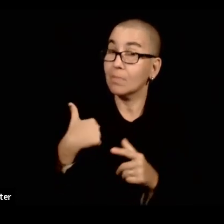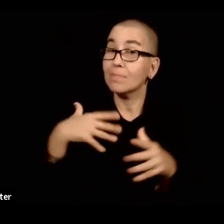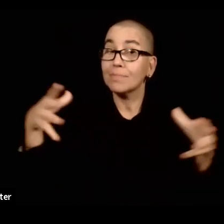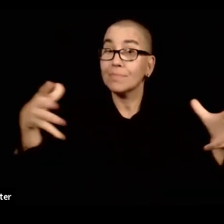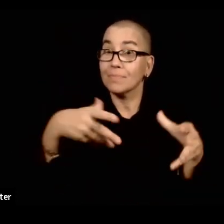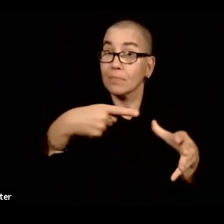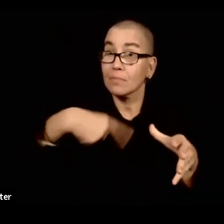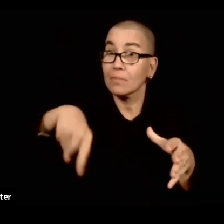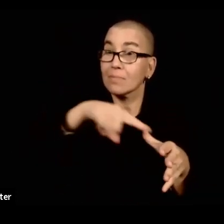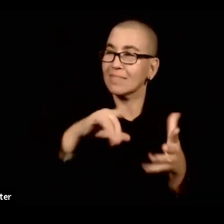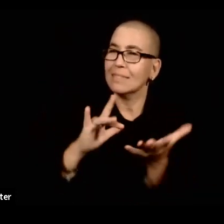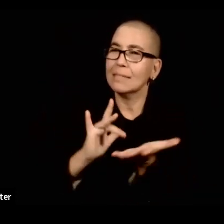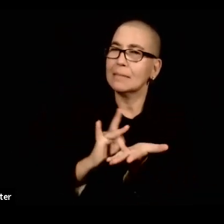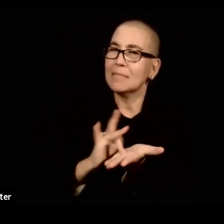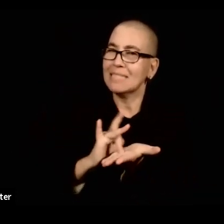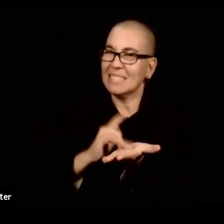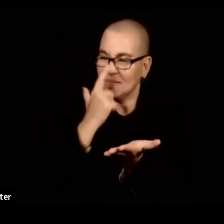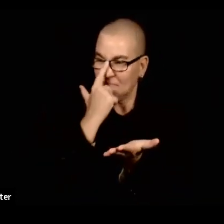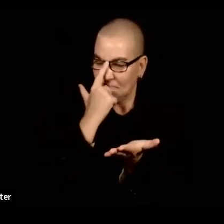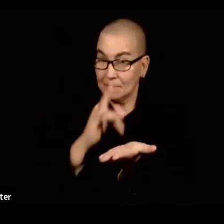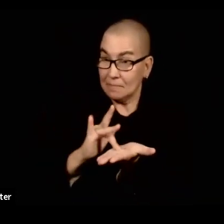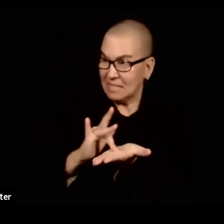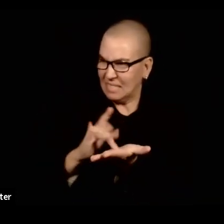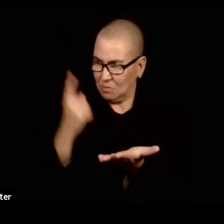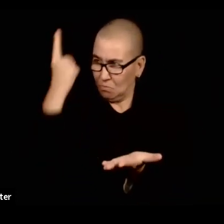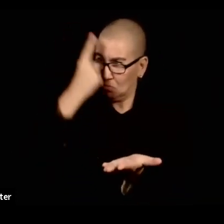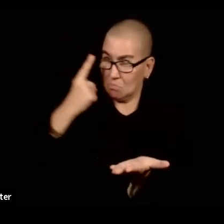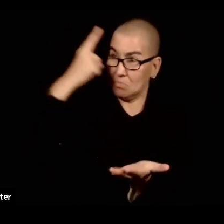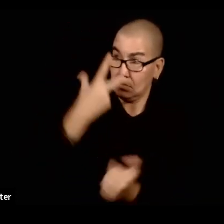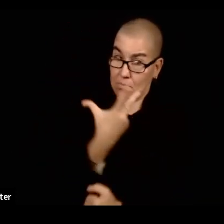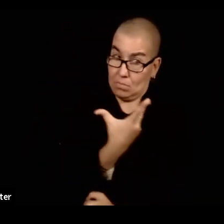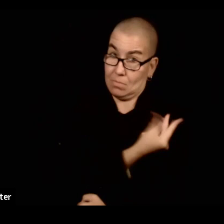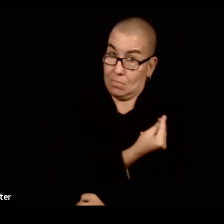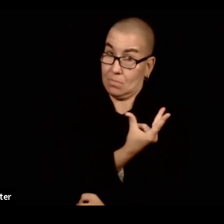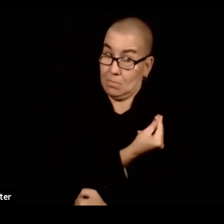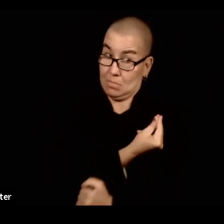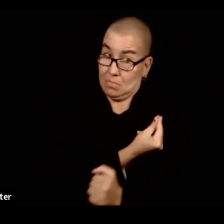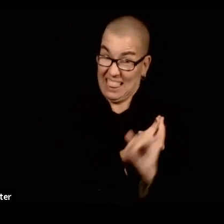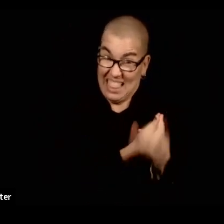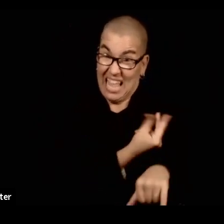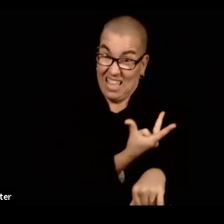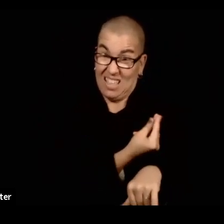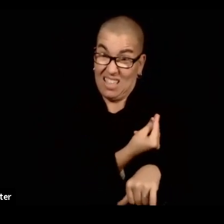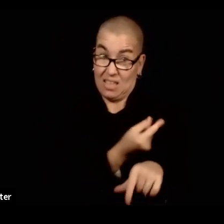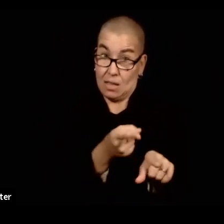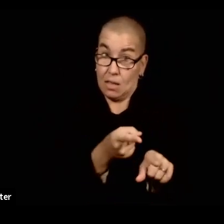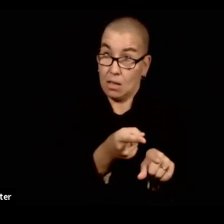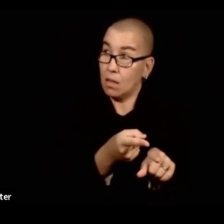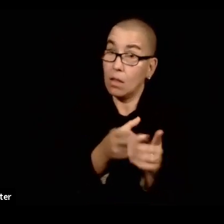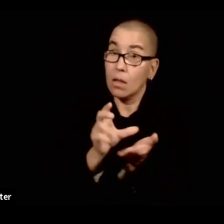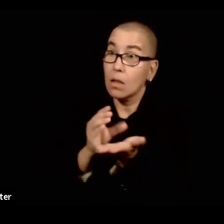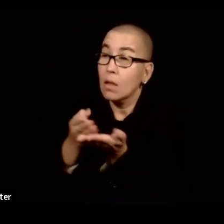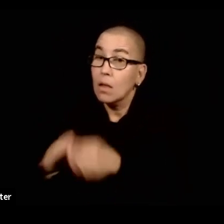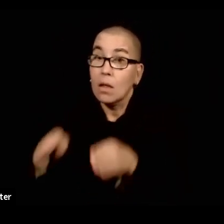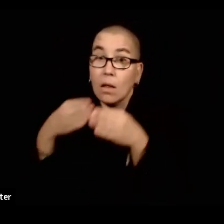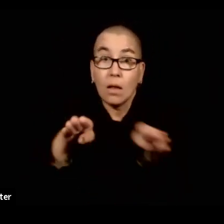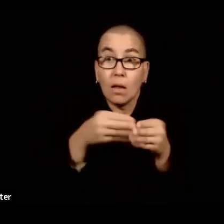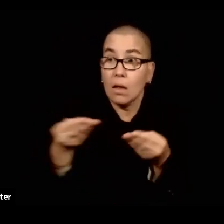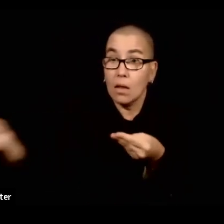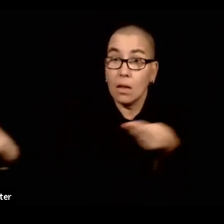going to ration to distribute the initial doses of vaccine we get, knowing that it'll outstrip the demand, or there'll be less than the